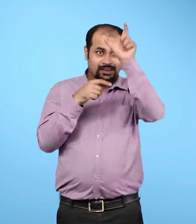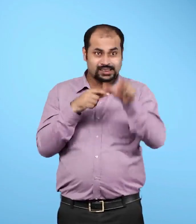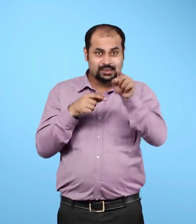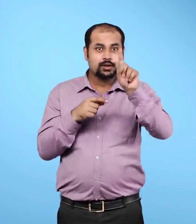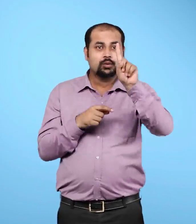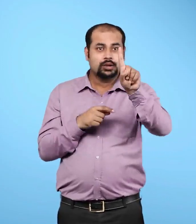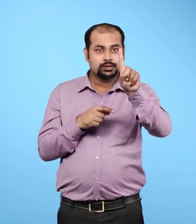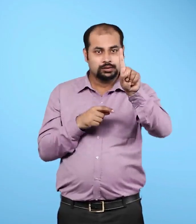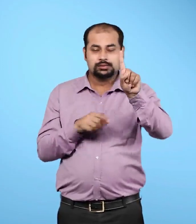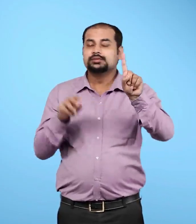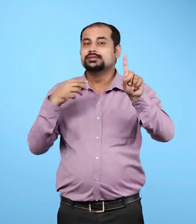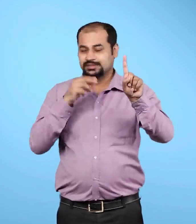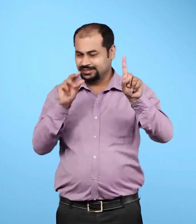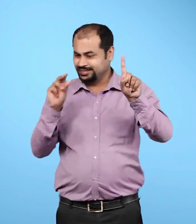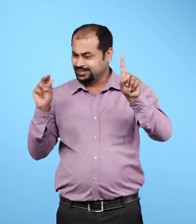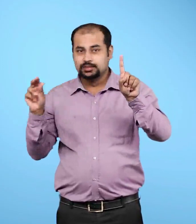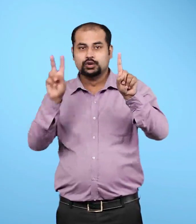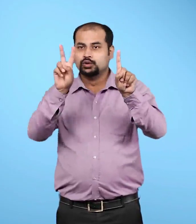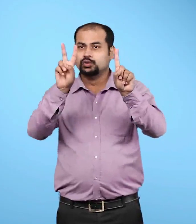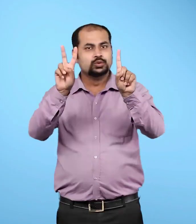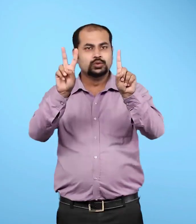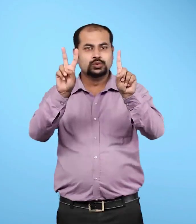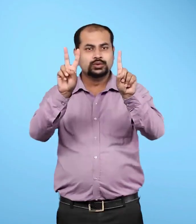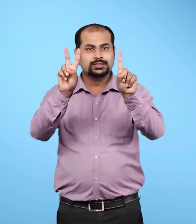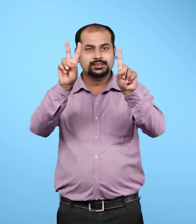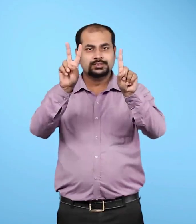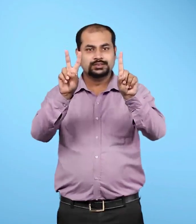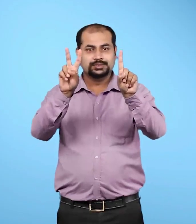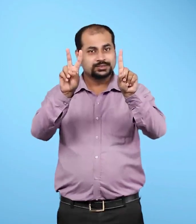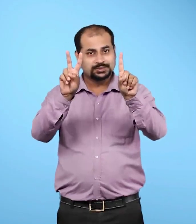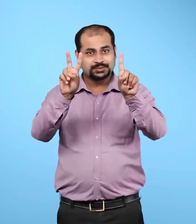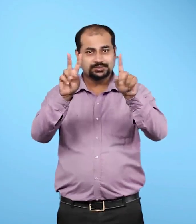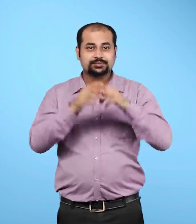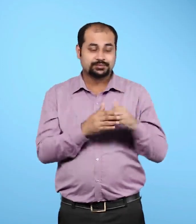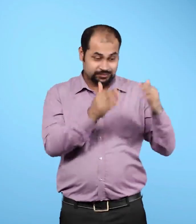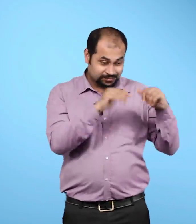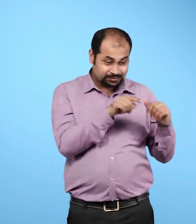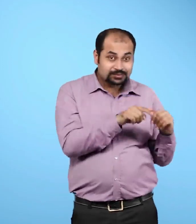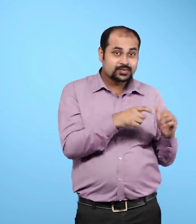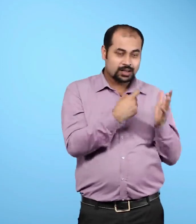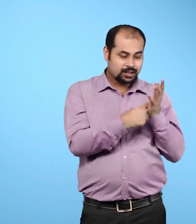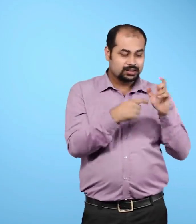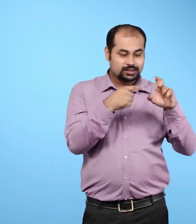One necklace of 10 beads and 2 loose beads. And Rima.